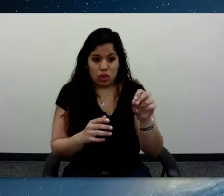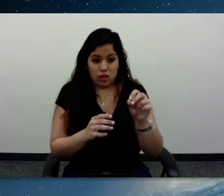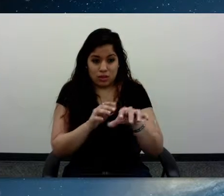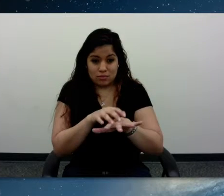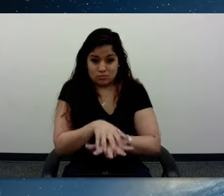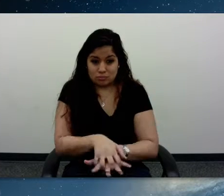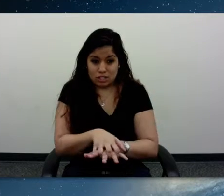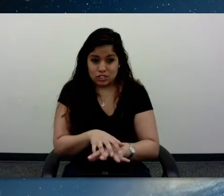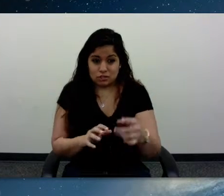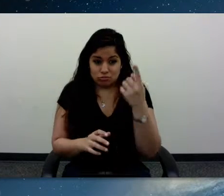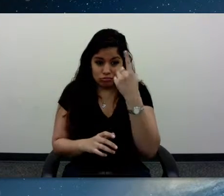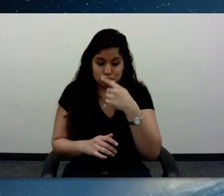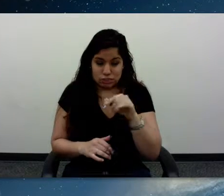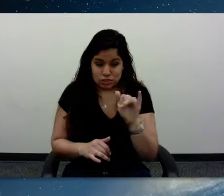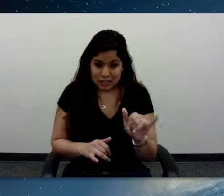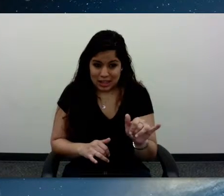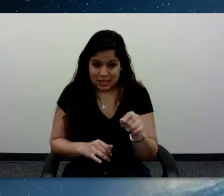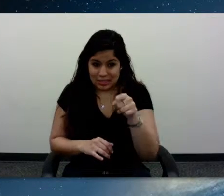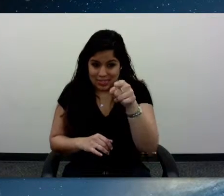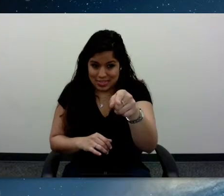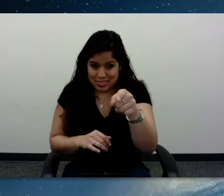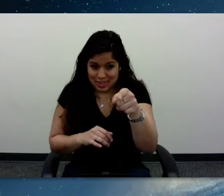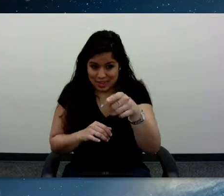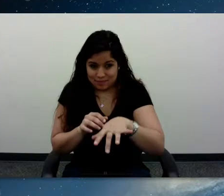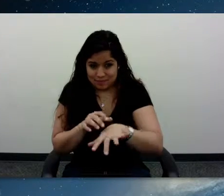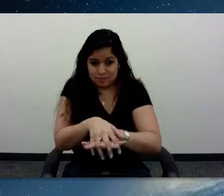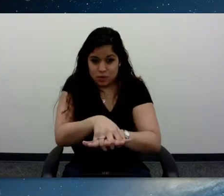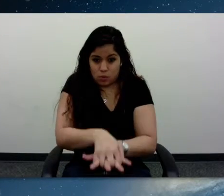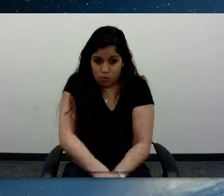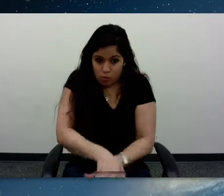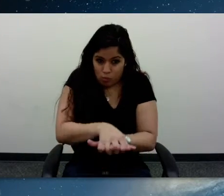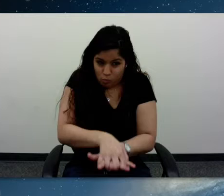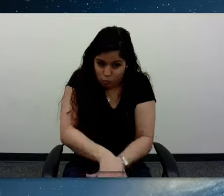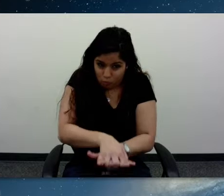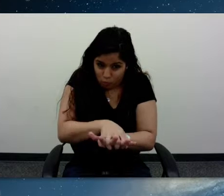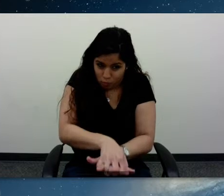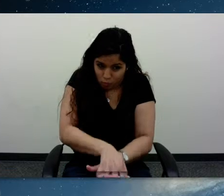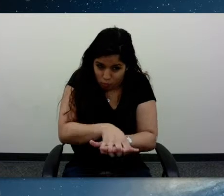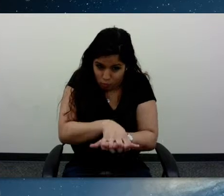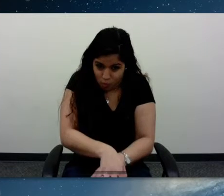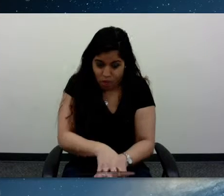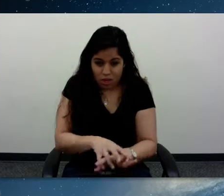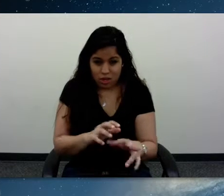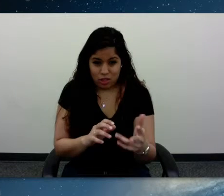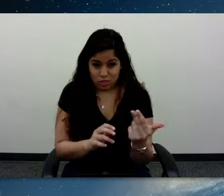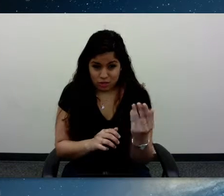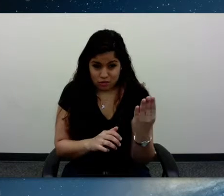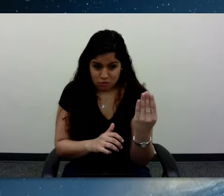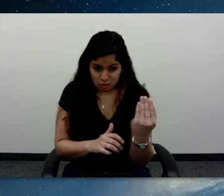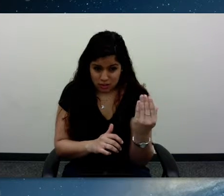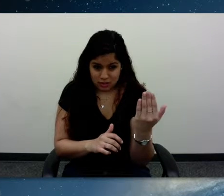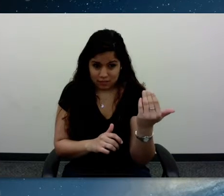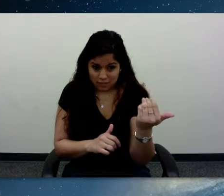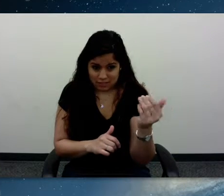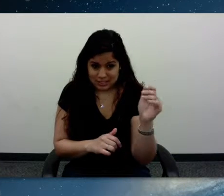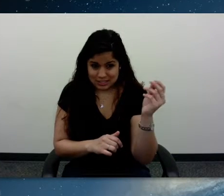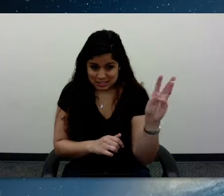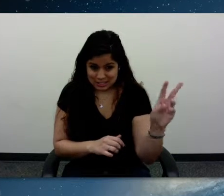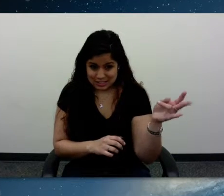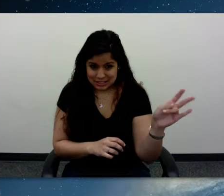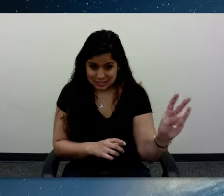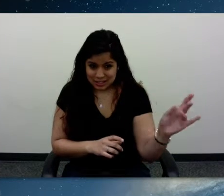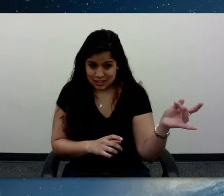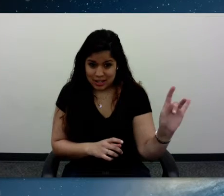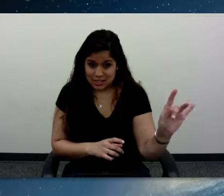2, 3, 4, 5, 6, 7, 8, 9, 10, 11, 12, 13, 14, 15, 16,